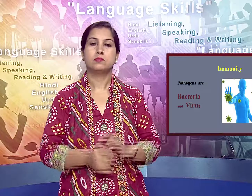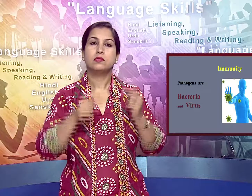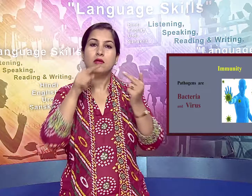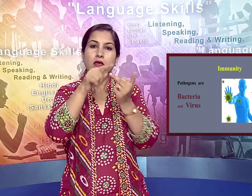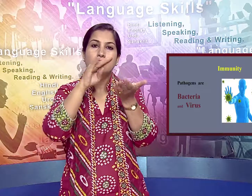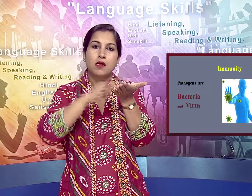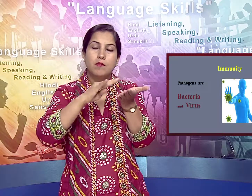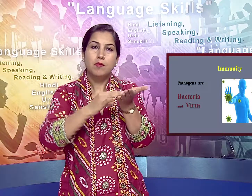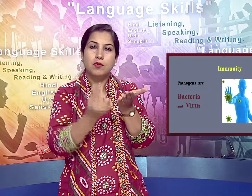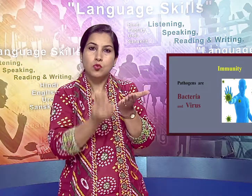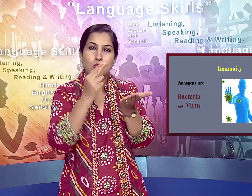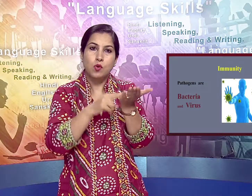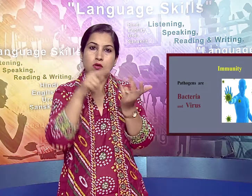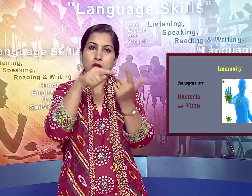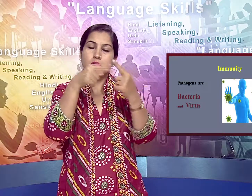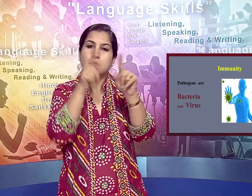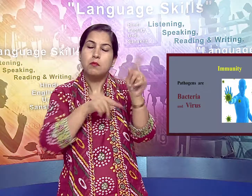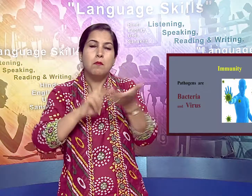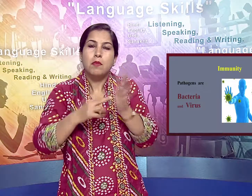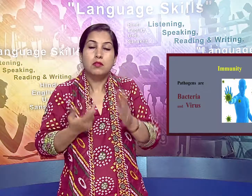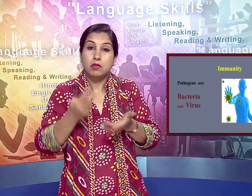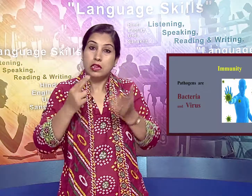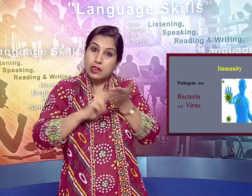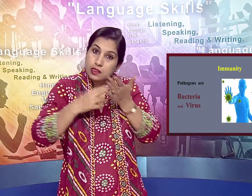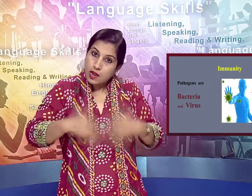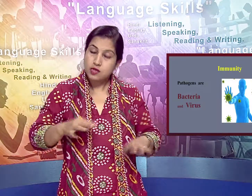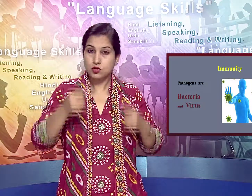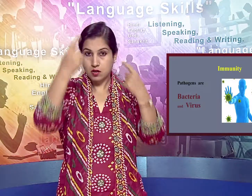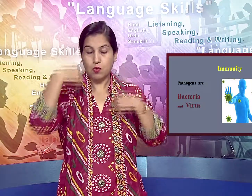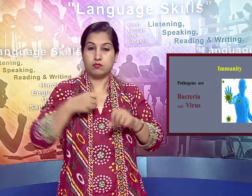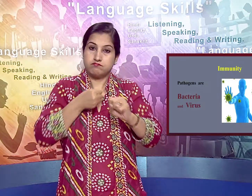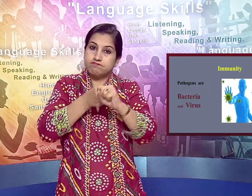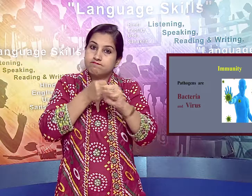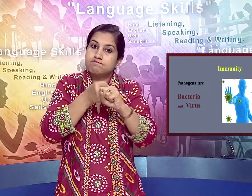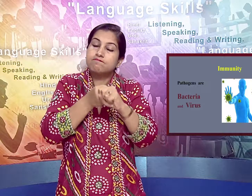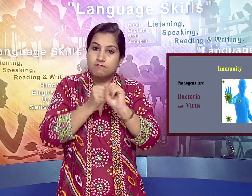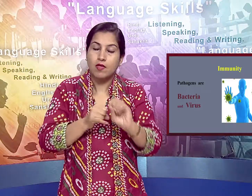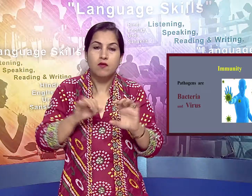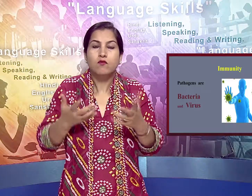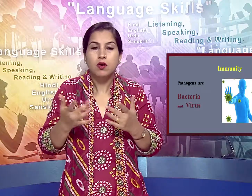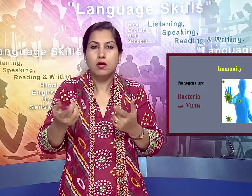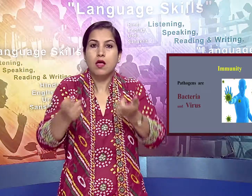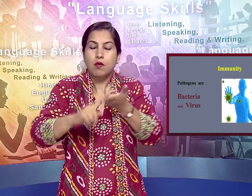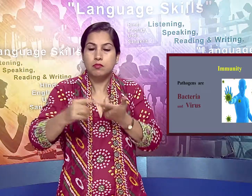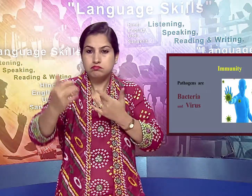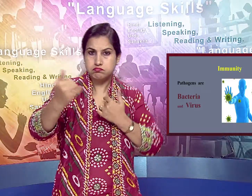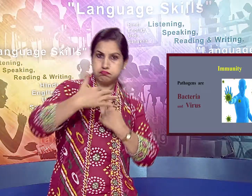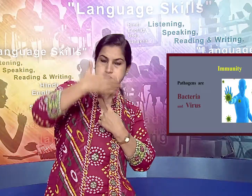Immunity is a natural defense system of the body to fight against the disease causing